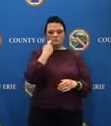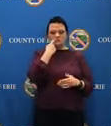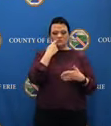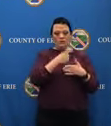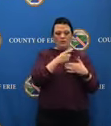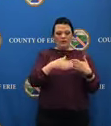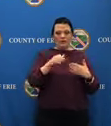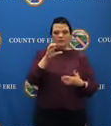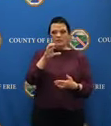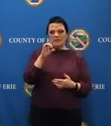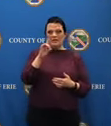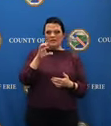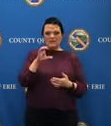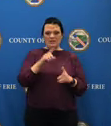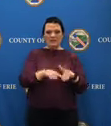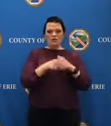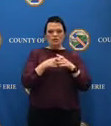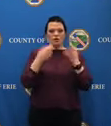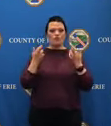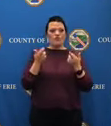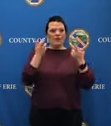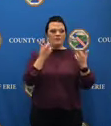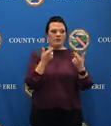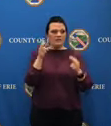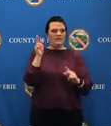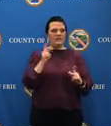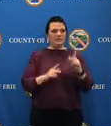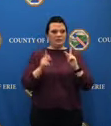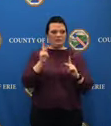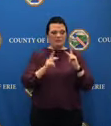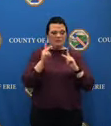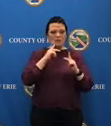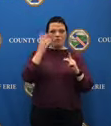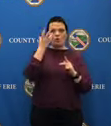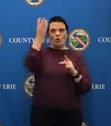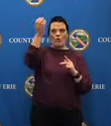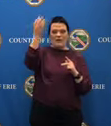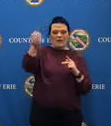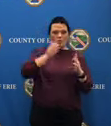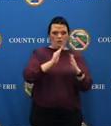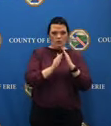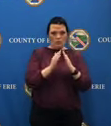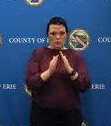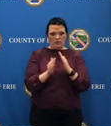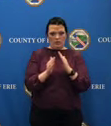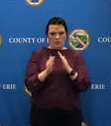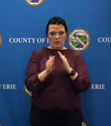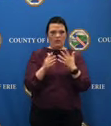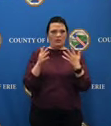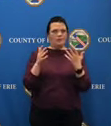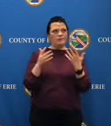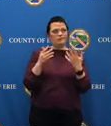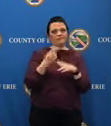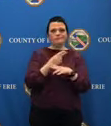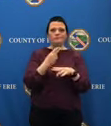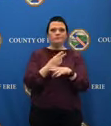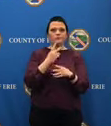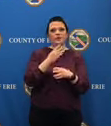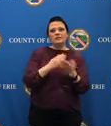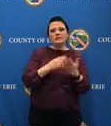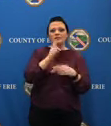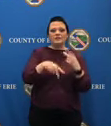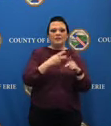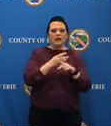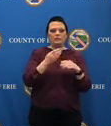the CDC started recommending that people that are going out in the community wear some type of covering over